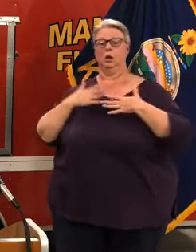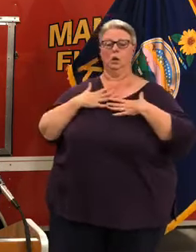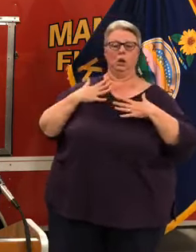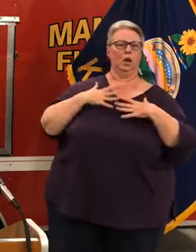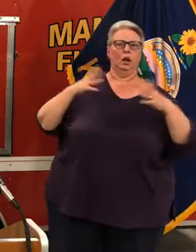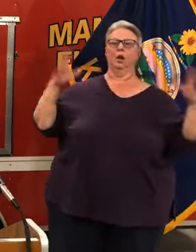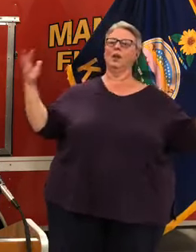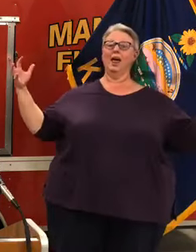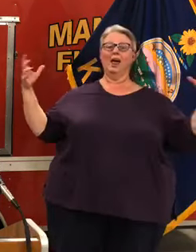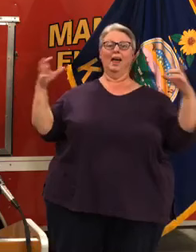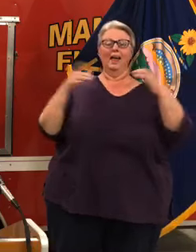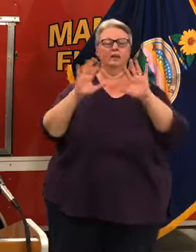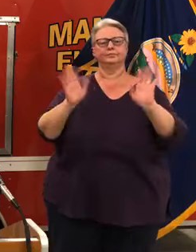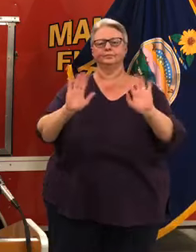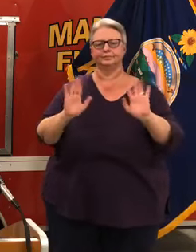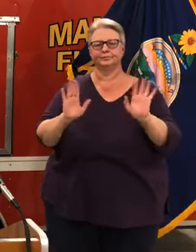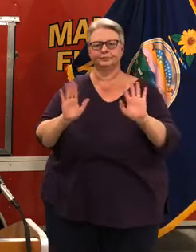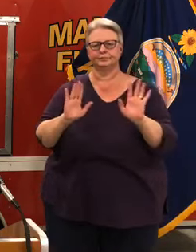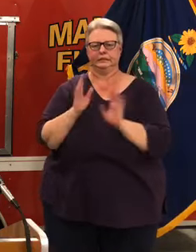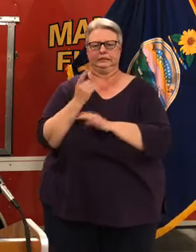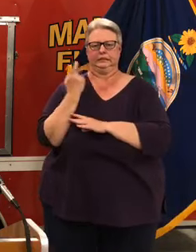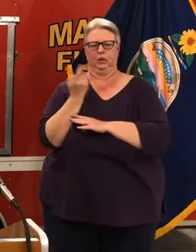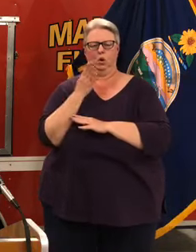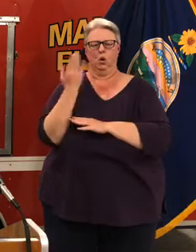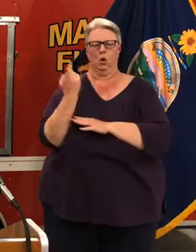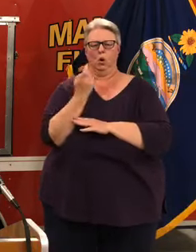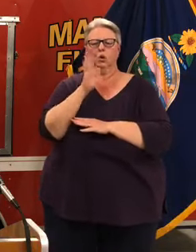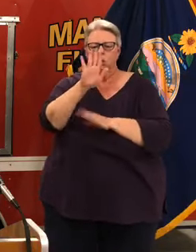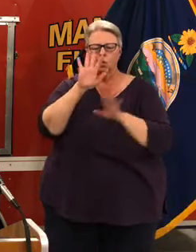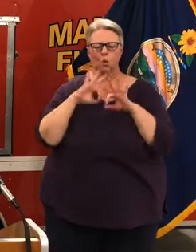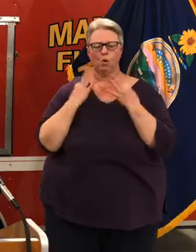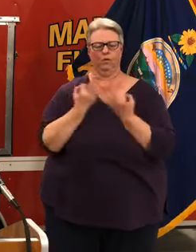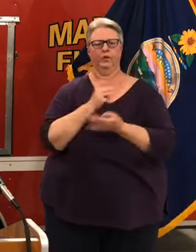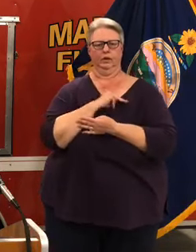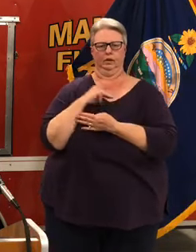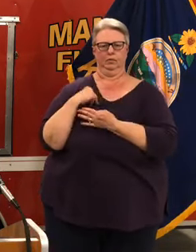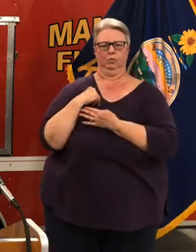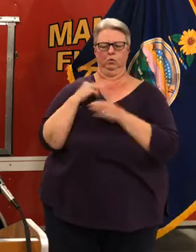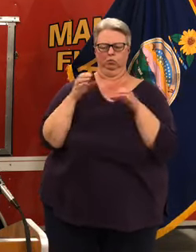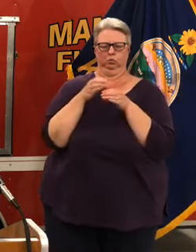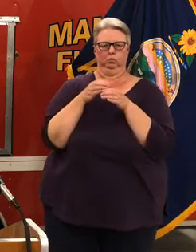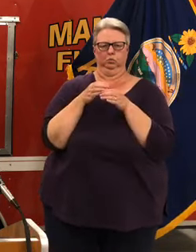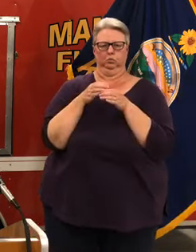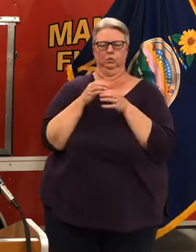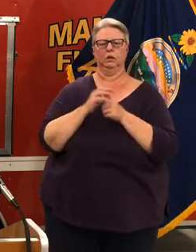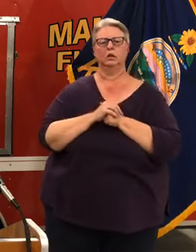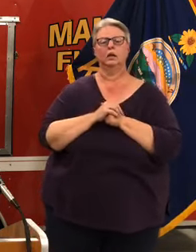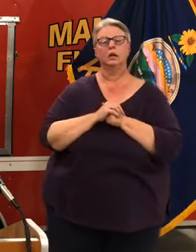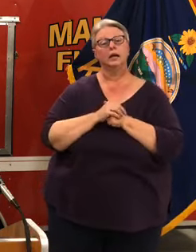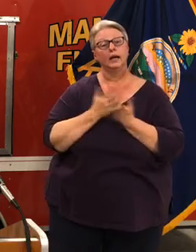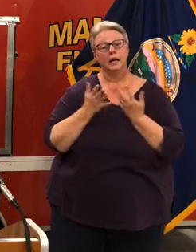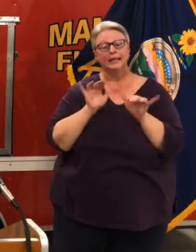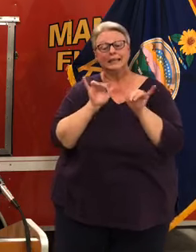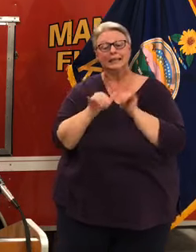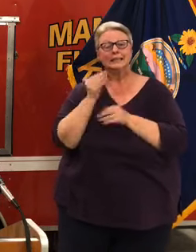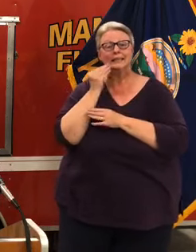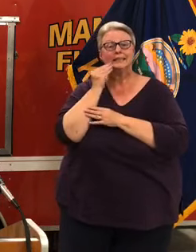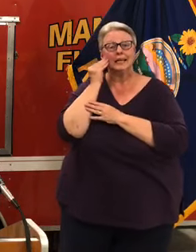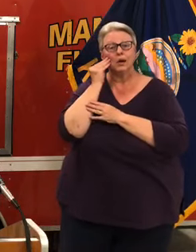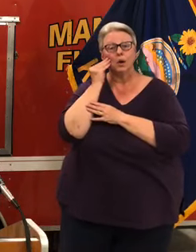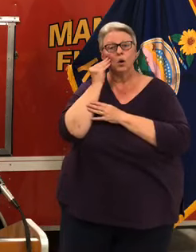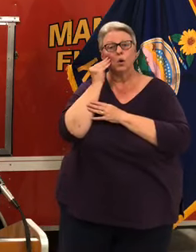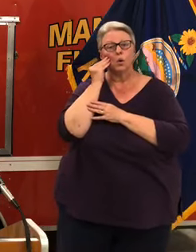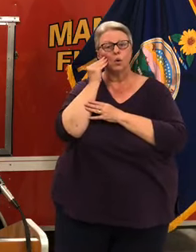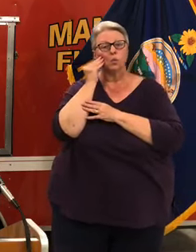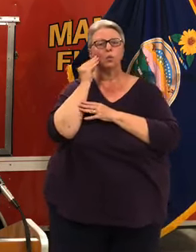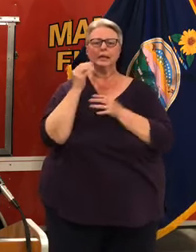large groups, just with your family, and keep your social distancing in place. It's also important that staying home does not mean that we can't